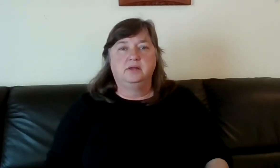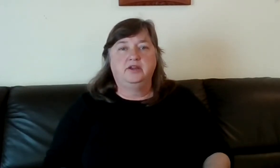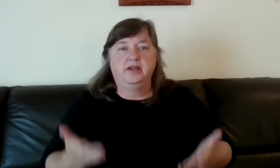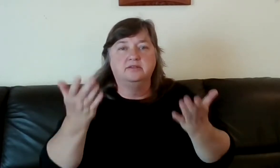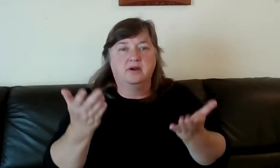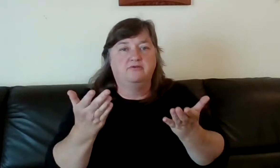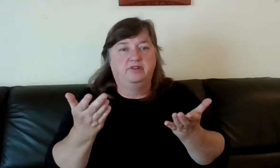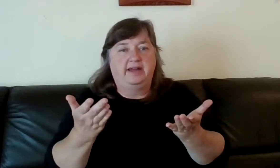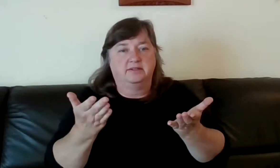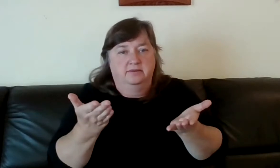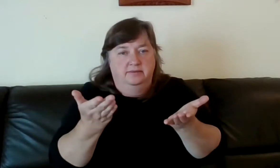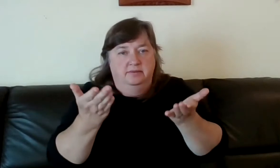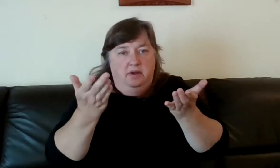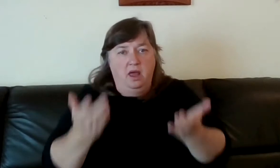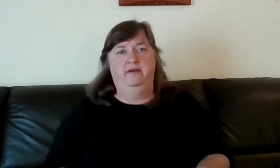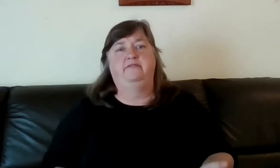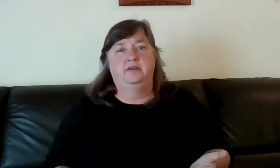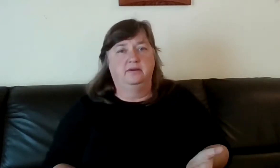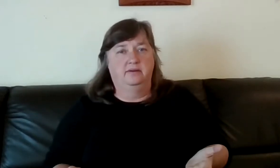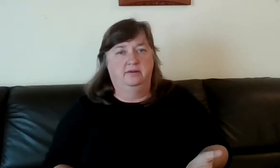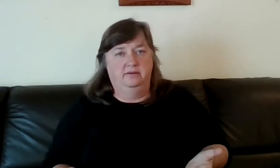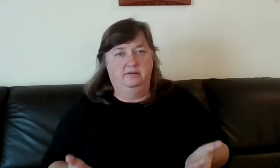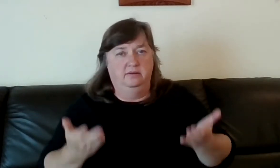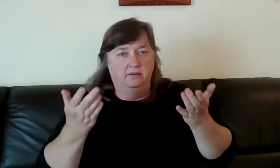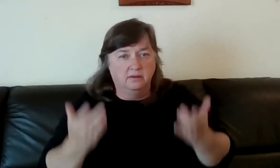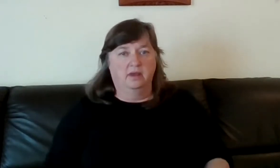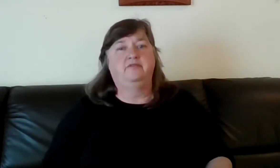Like your hands are out flat. Heavy. Heavy.